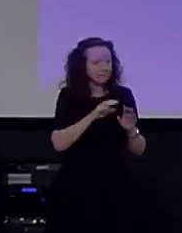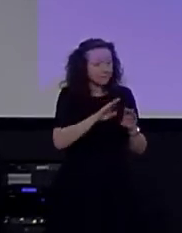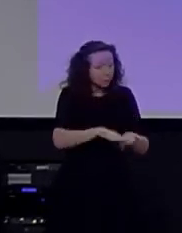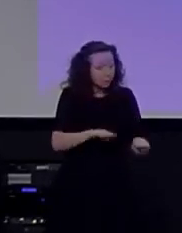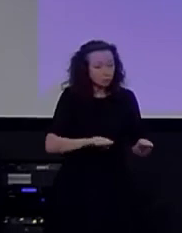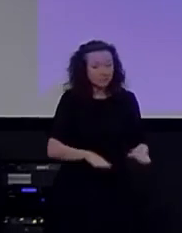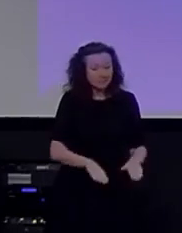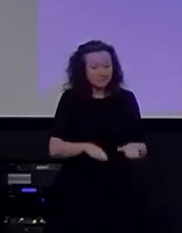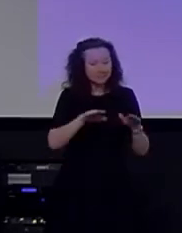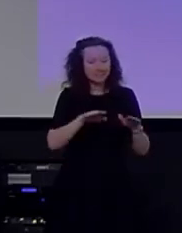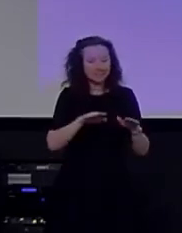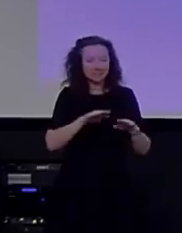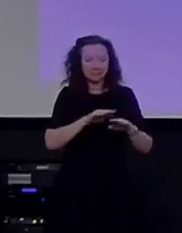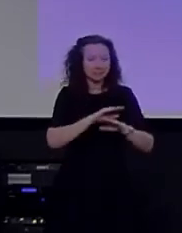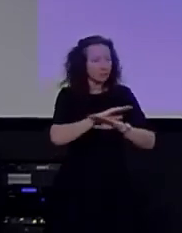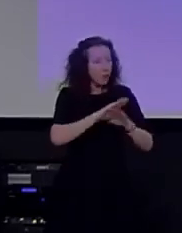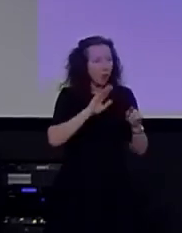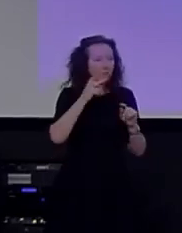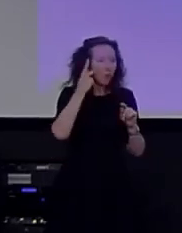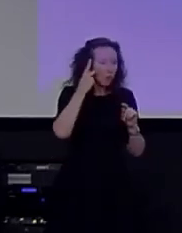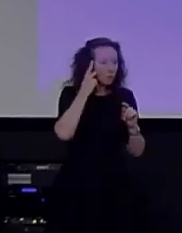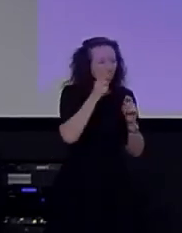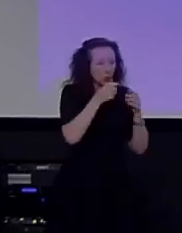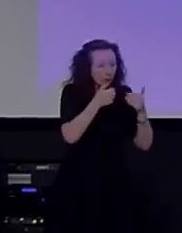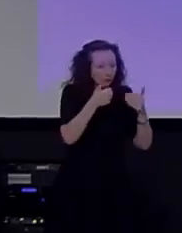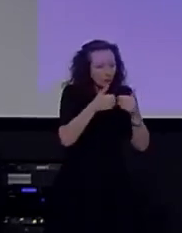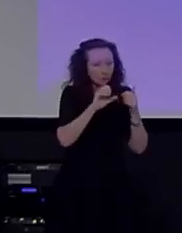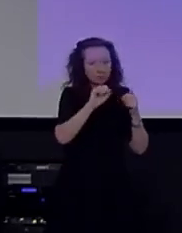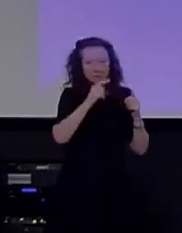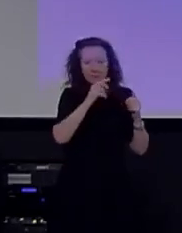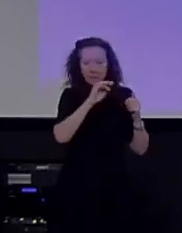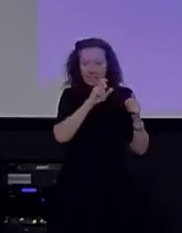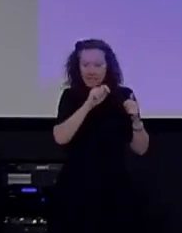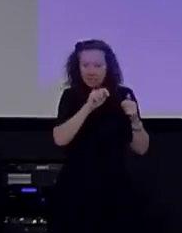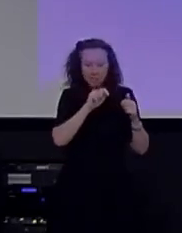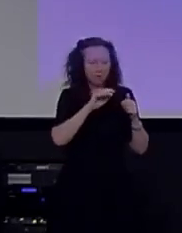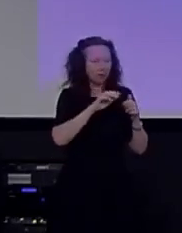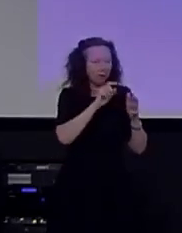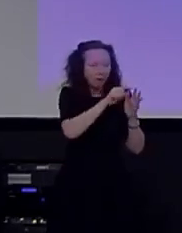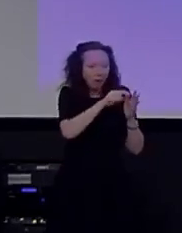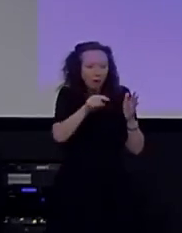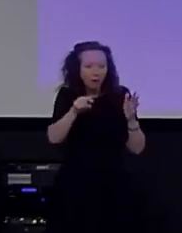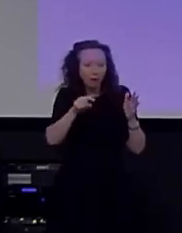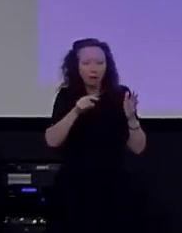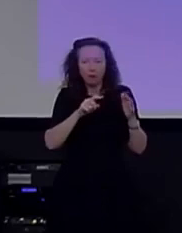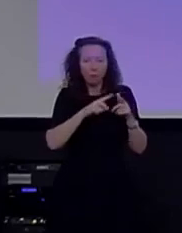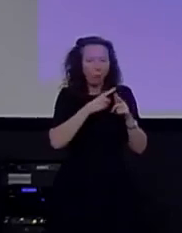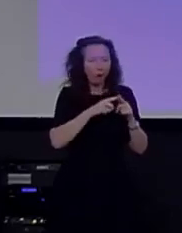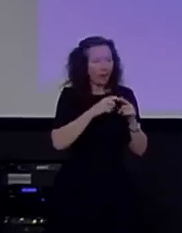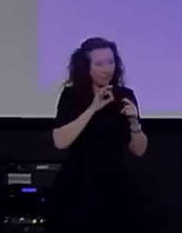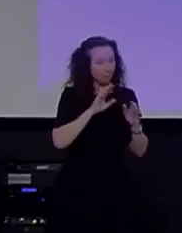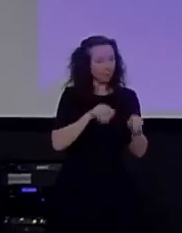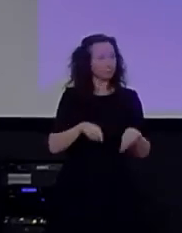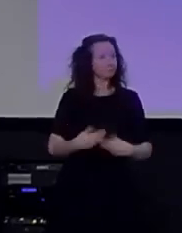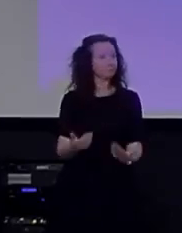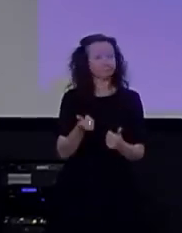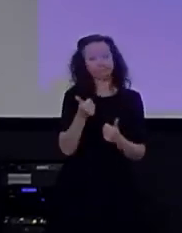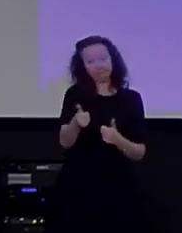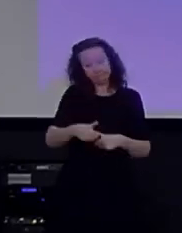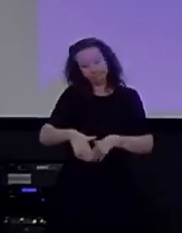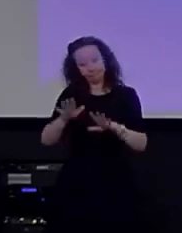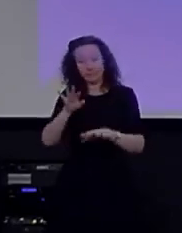child to phonological segmentation or, various, they have to discover language and